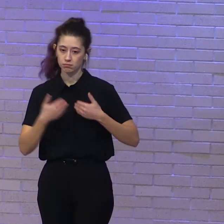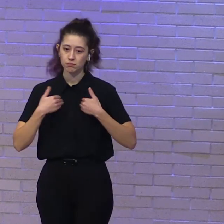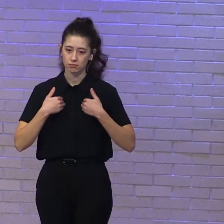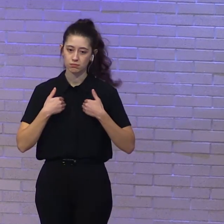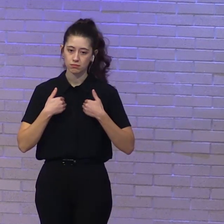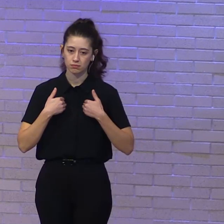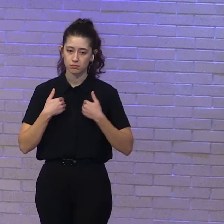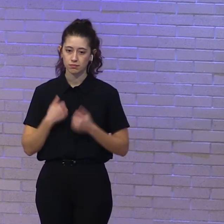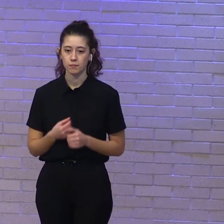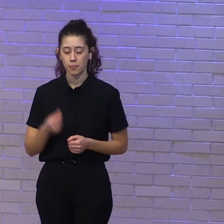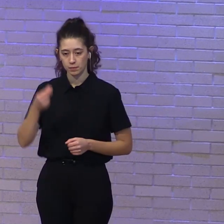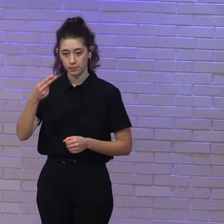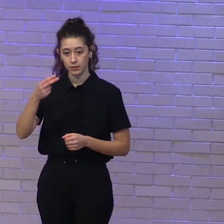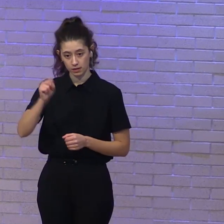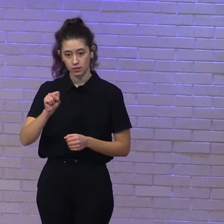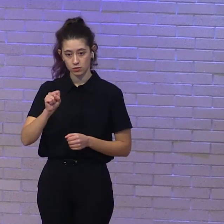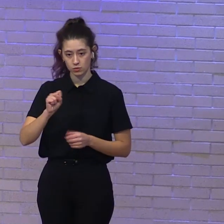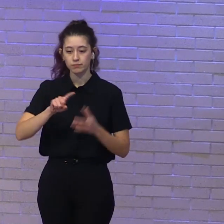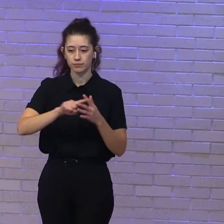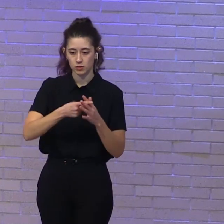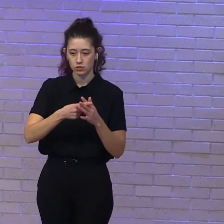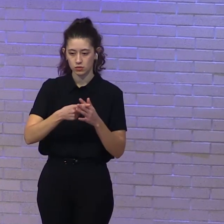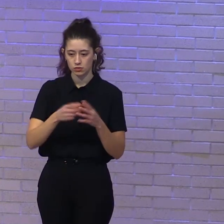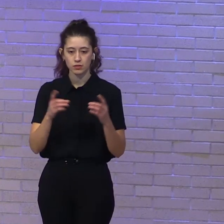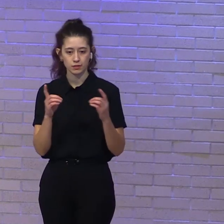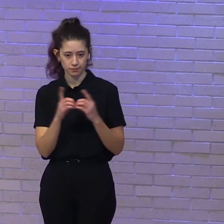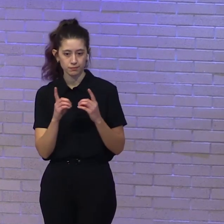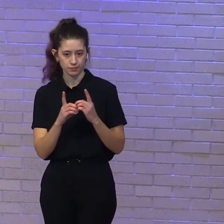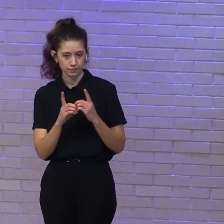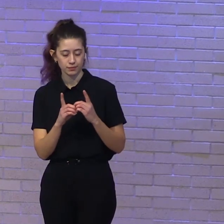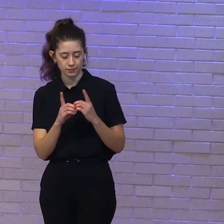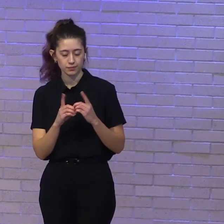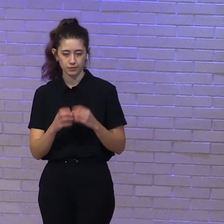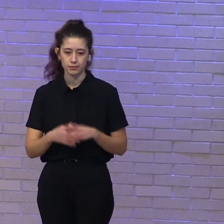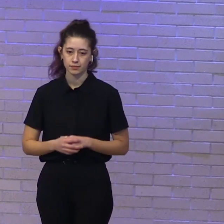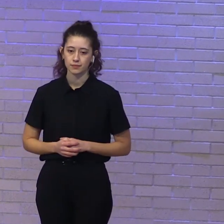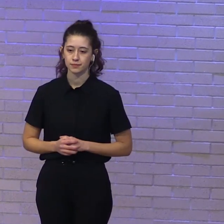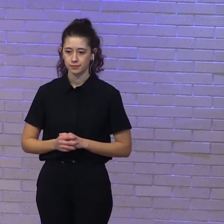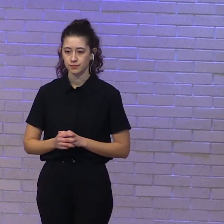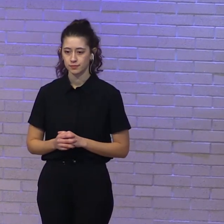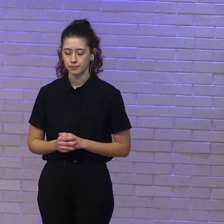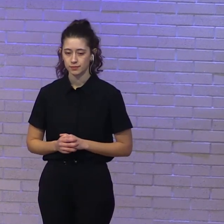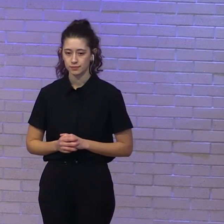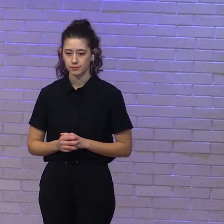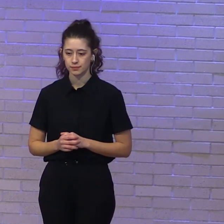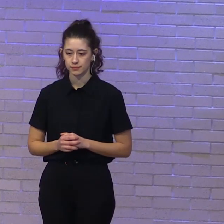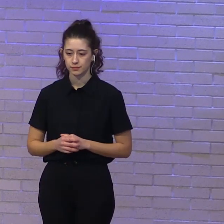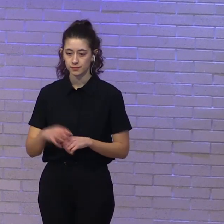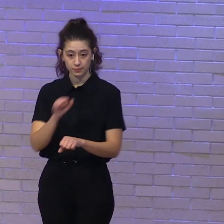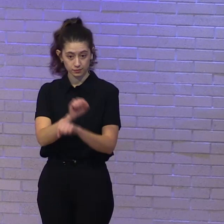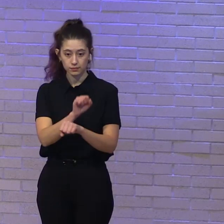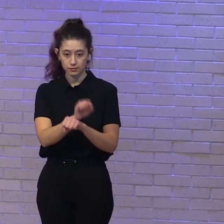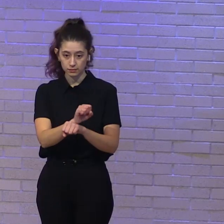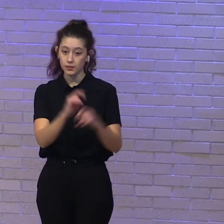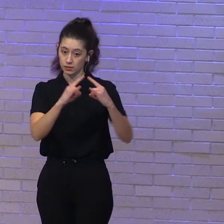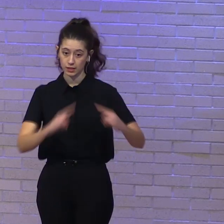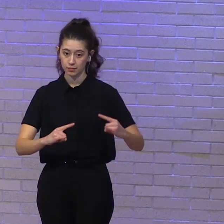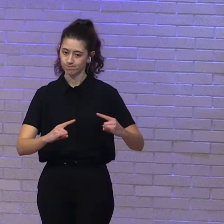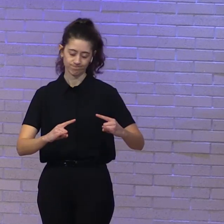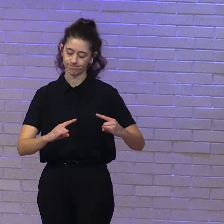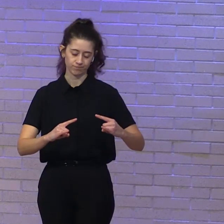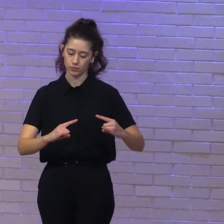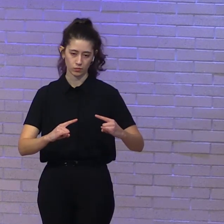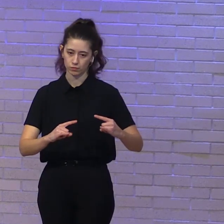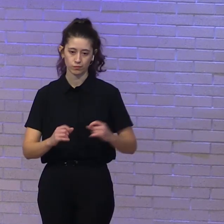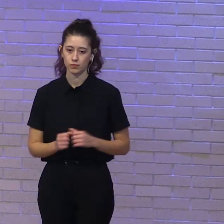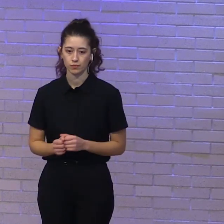year. She was not working at camp. She was working a job that she kind of hated and going home to a family